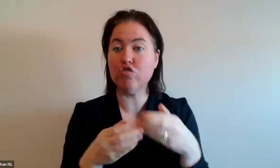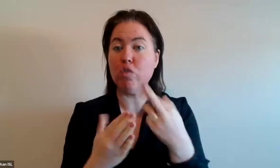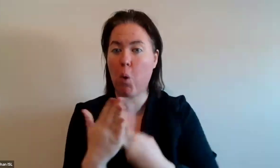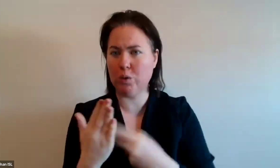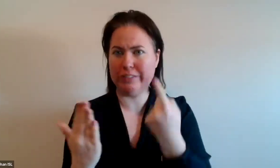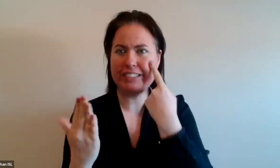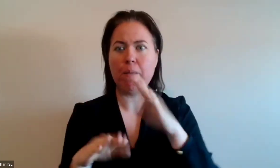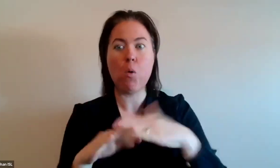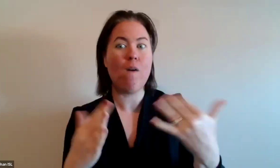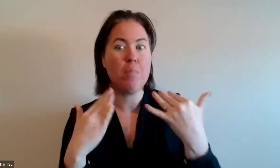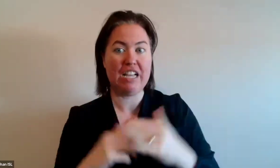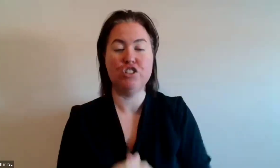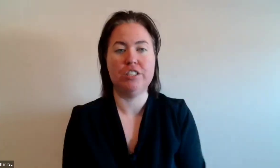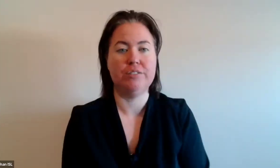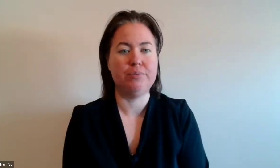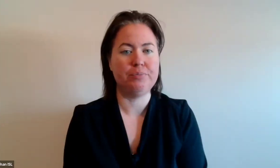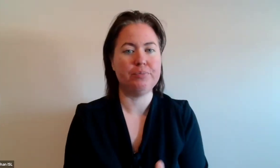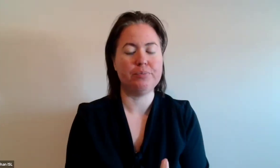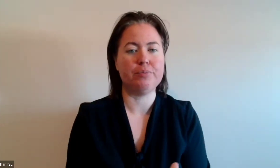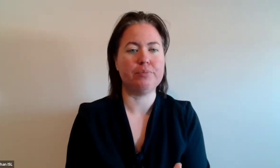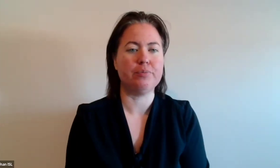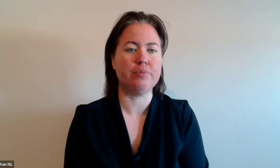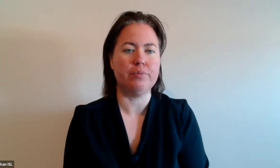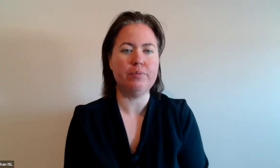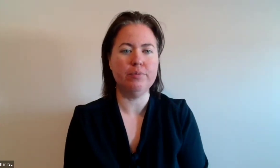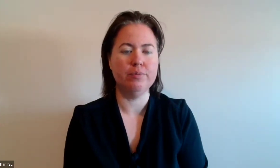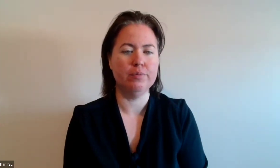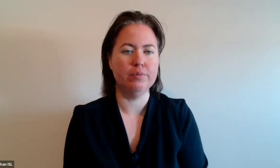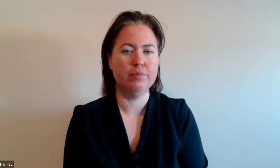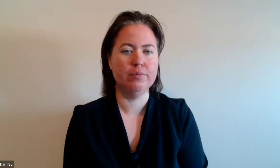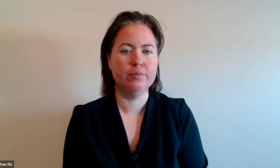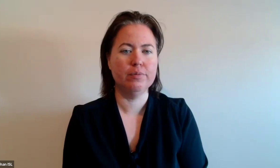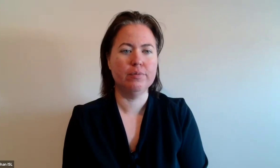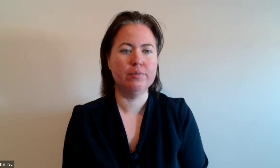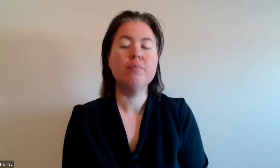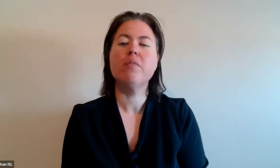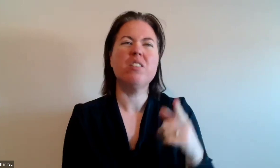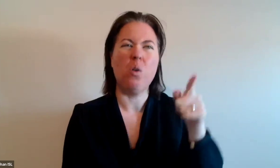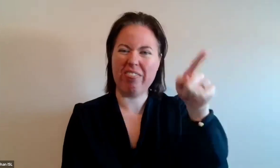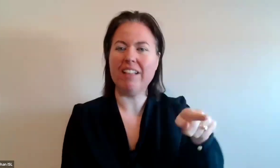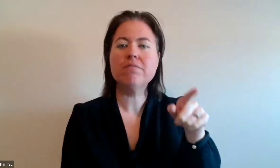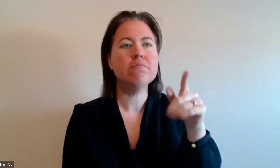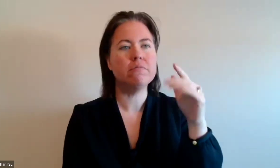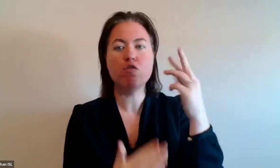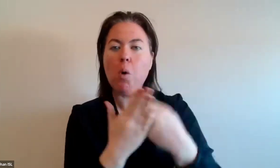more information and all the suggested questions and